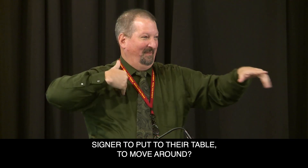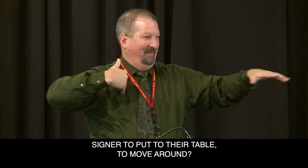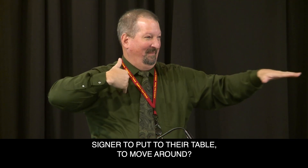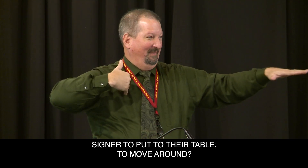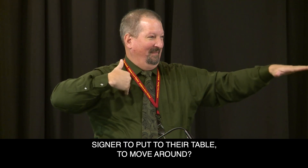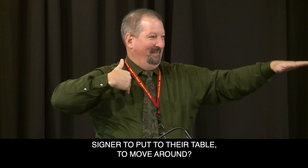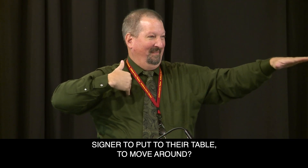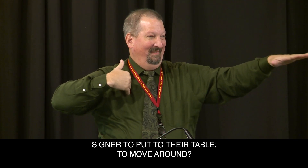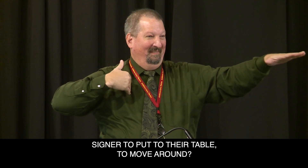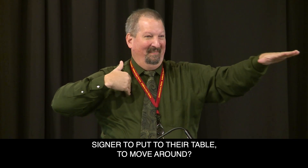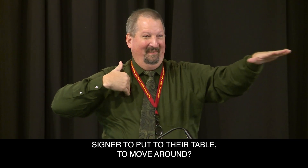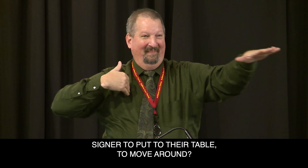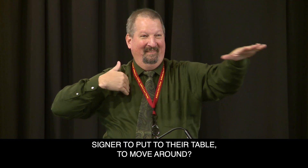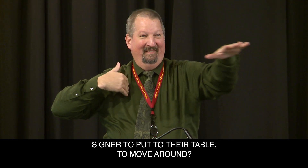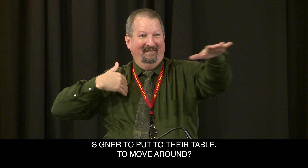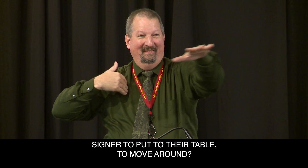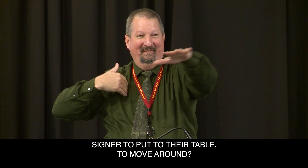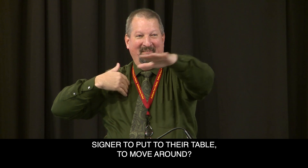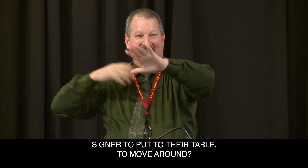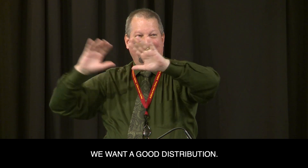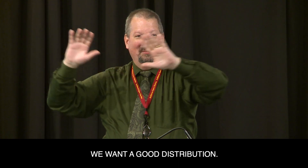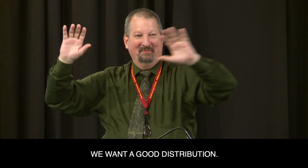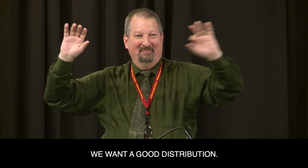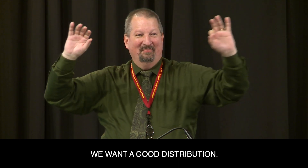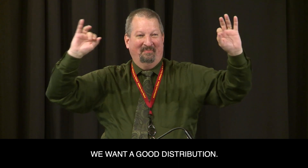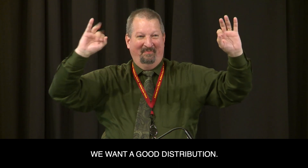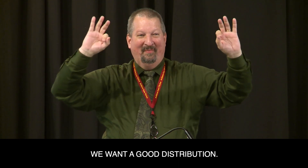table to move around? We want a good distribution.